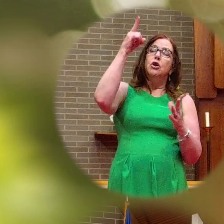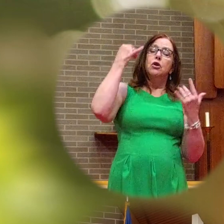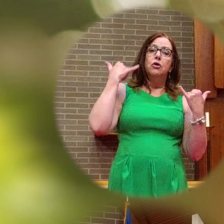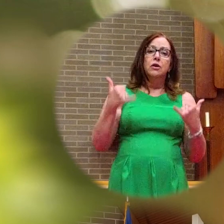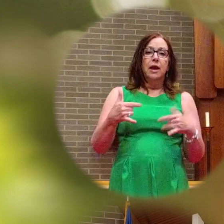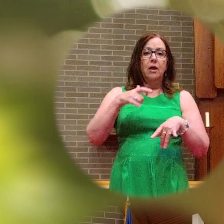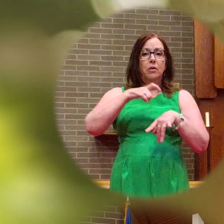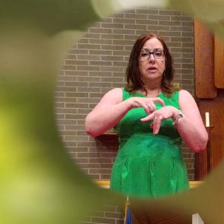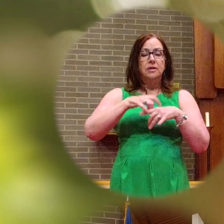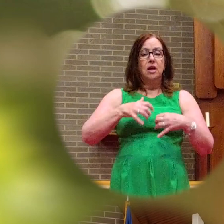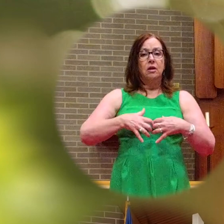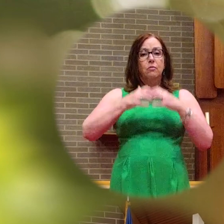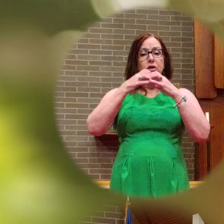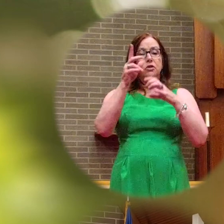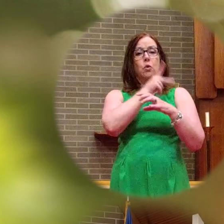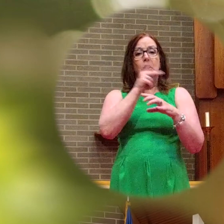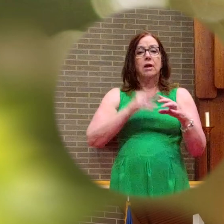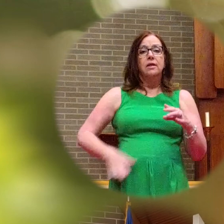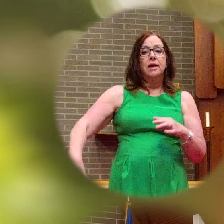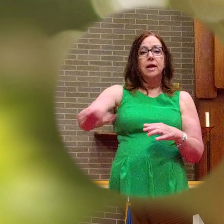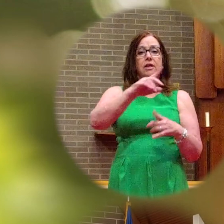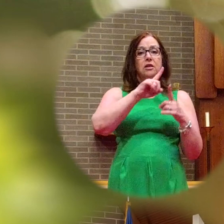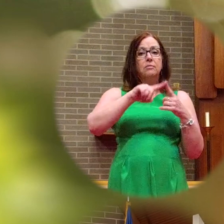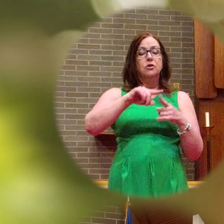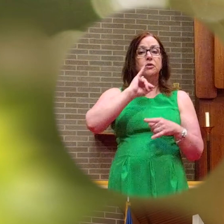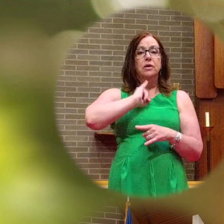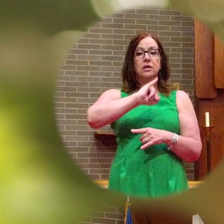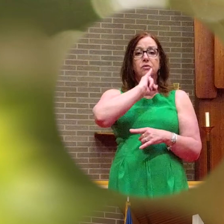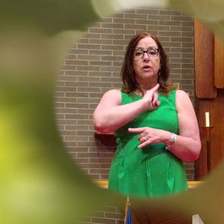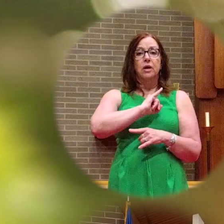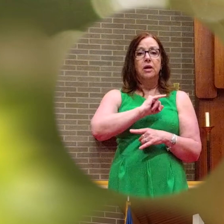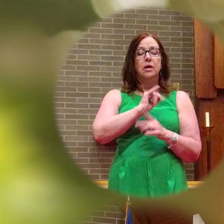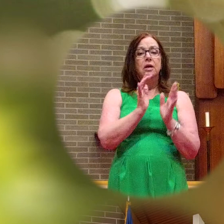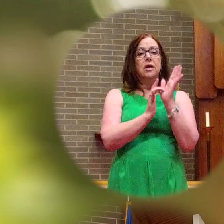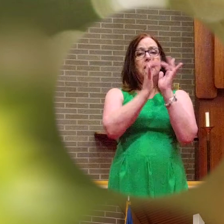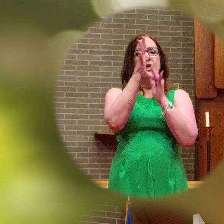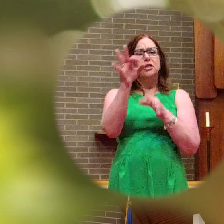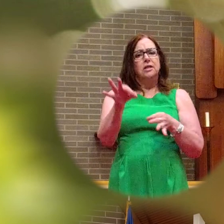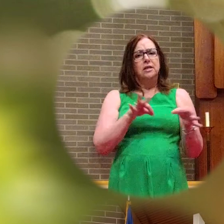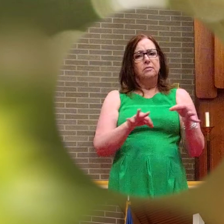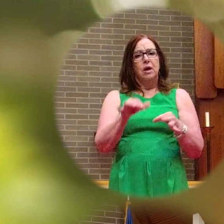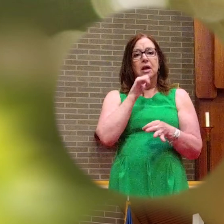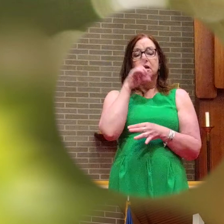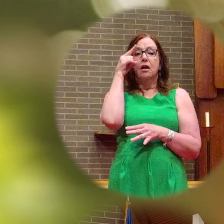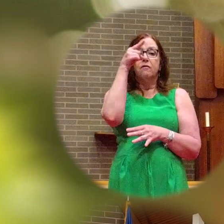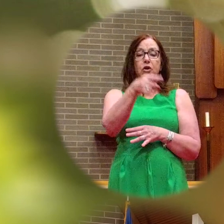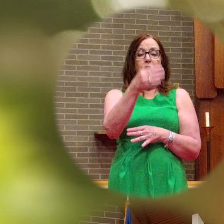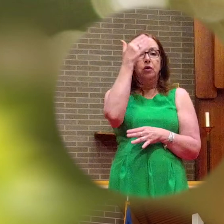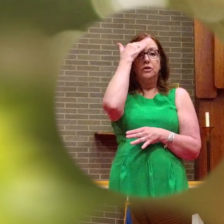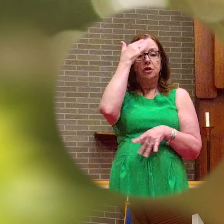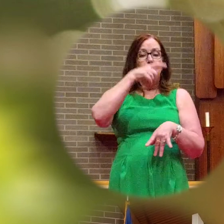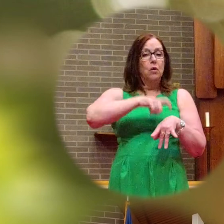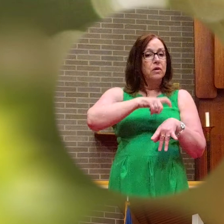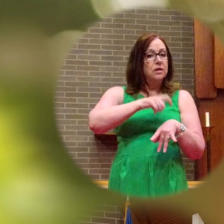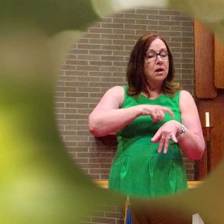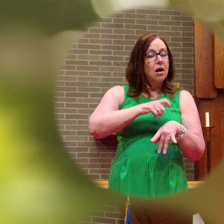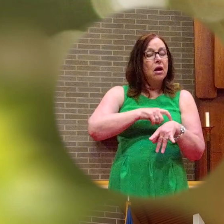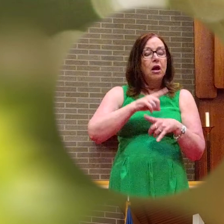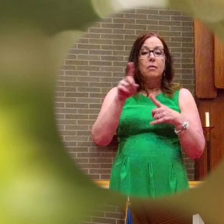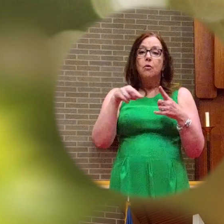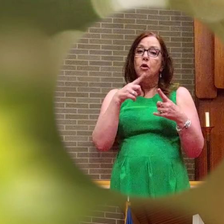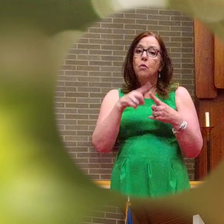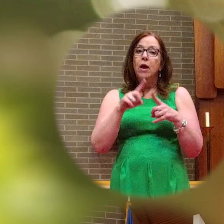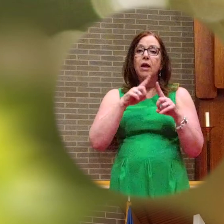this time restore the kingdom to Israel?" He said to them, "It is not for you to know times or